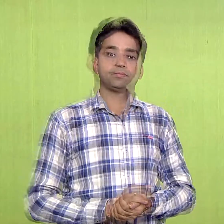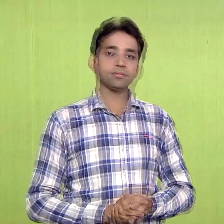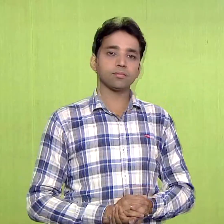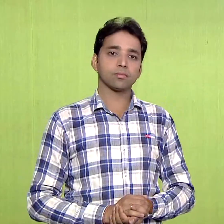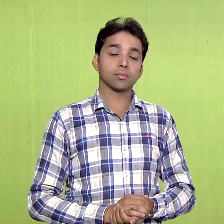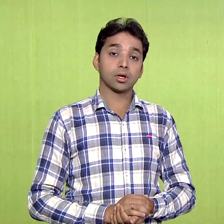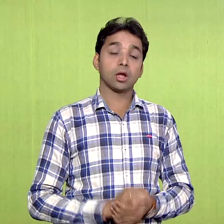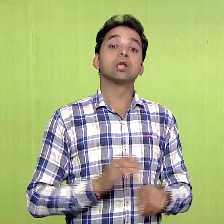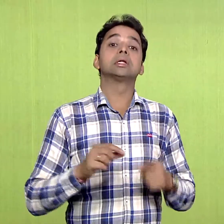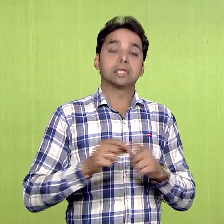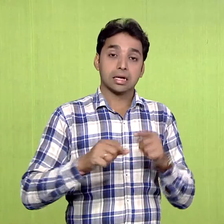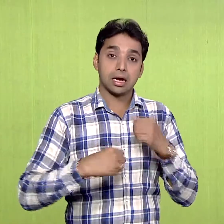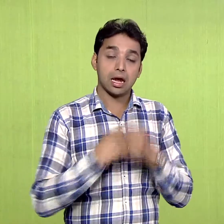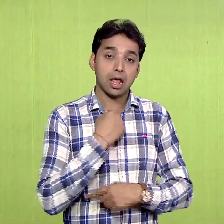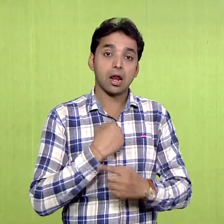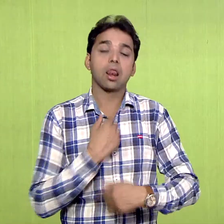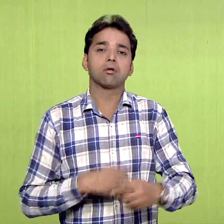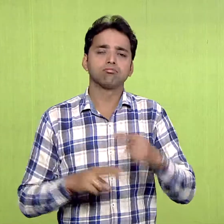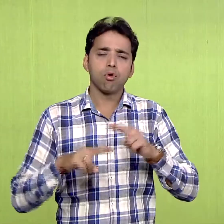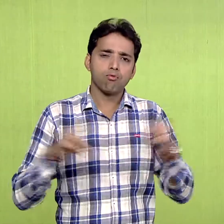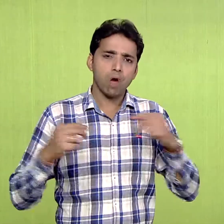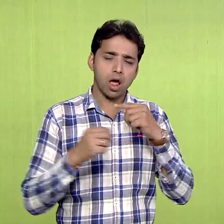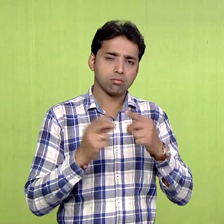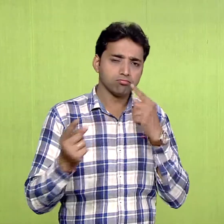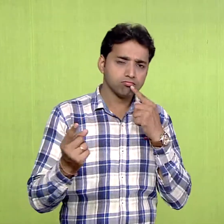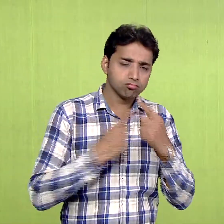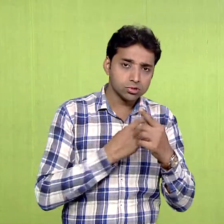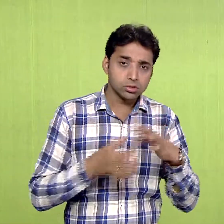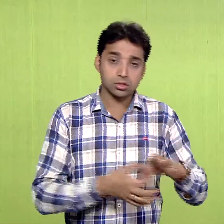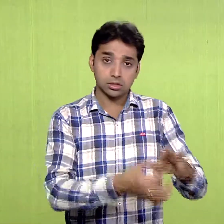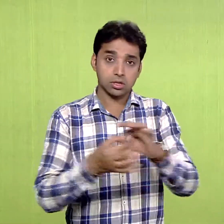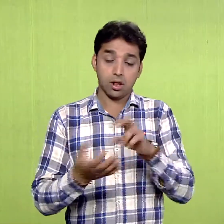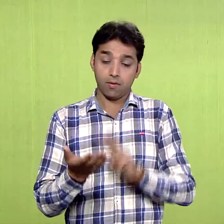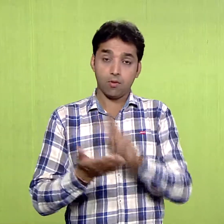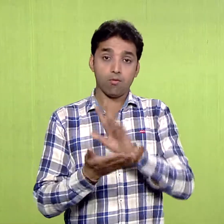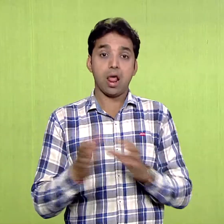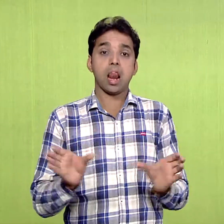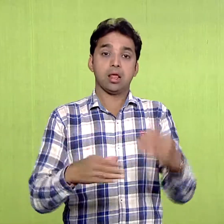The decline and final destruction of the Indus Valley civilization